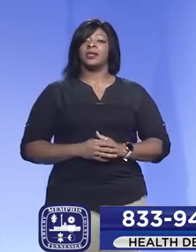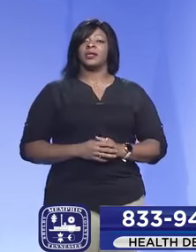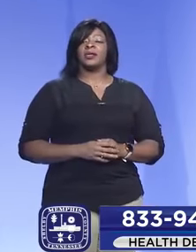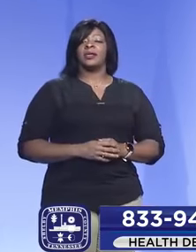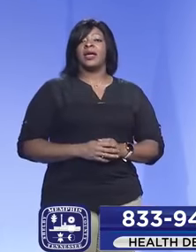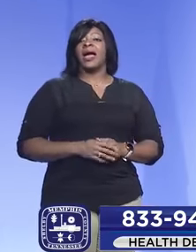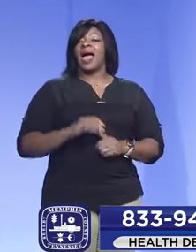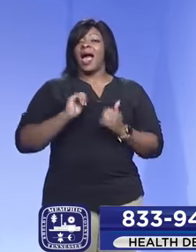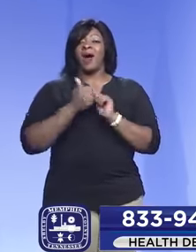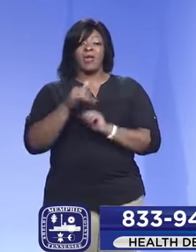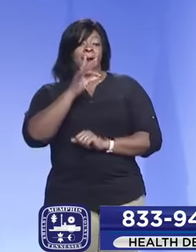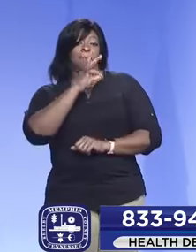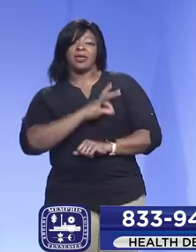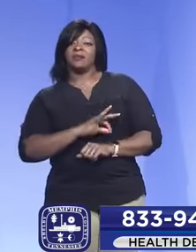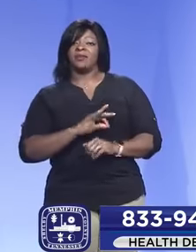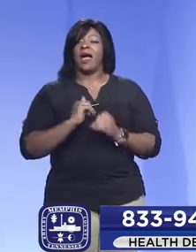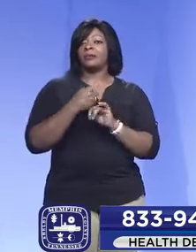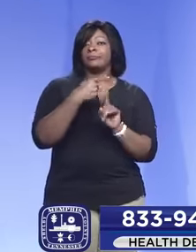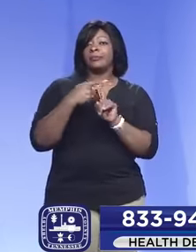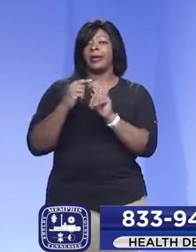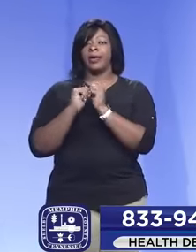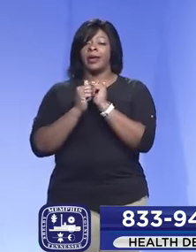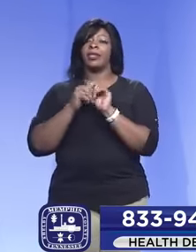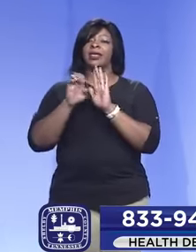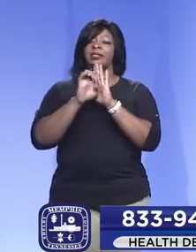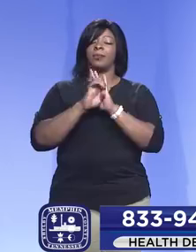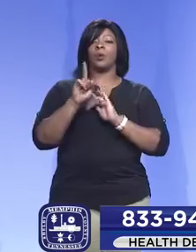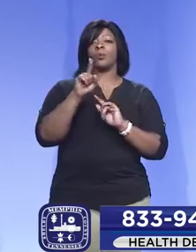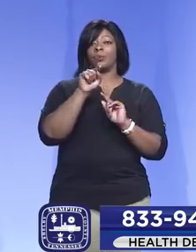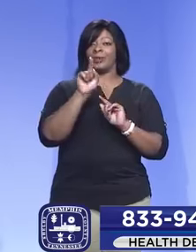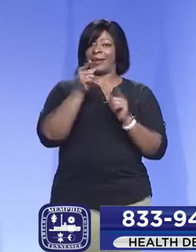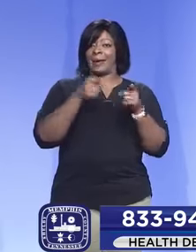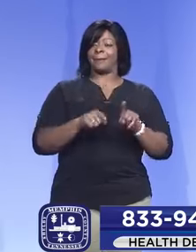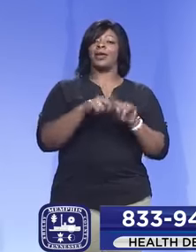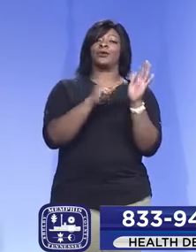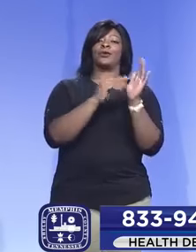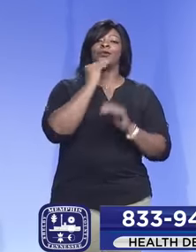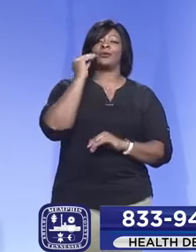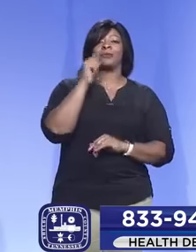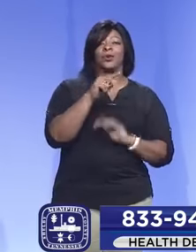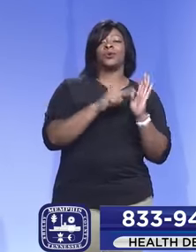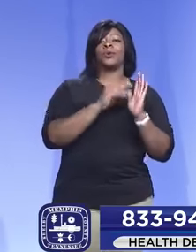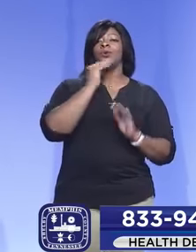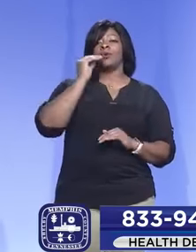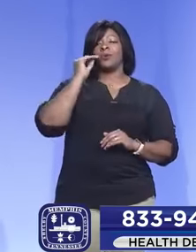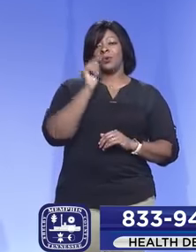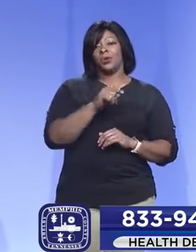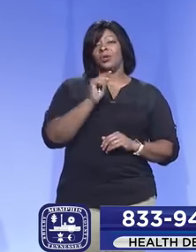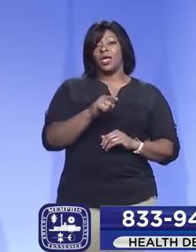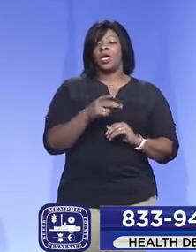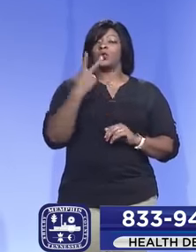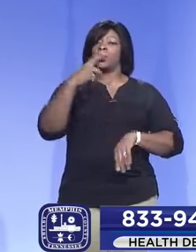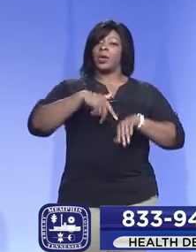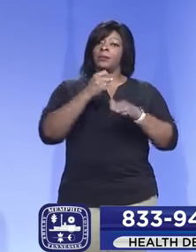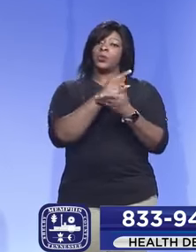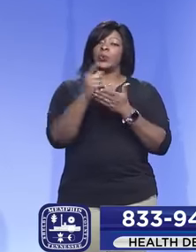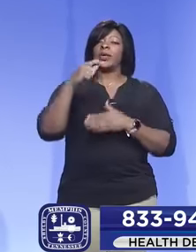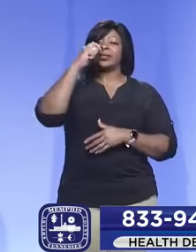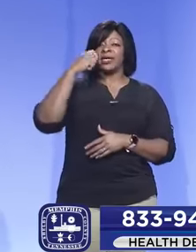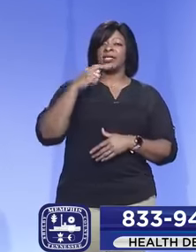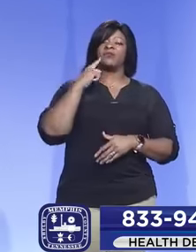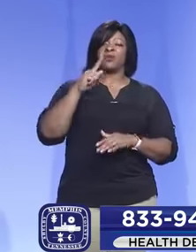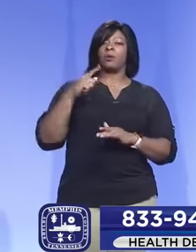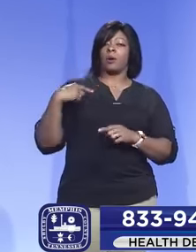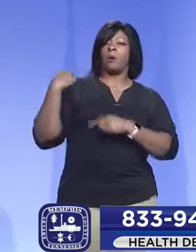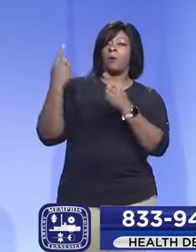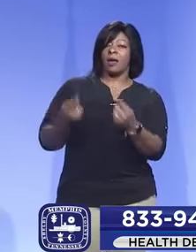that's beneficial and has been beneficial is an example is nursing homes. Nursing homes have been doing twice a week testing for some